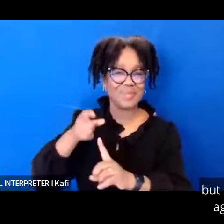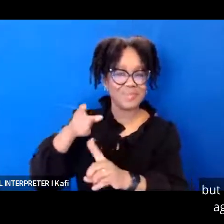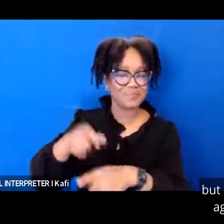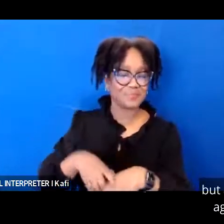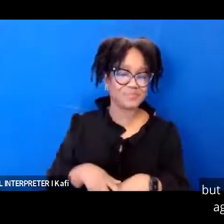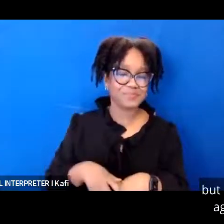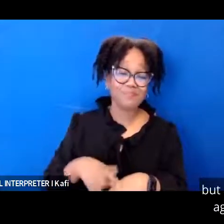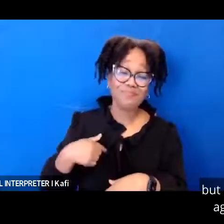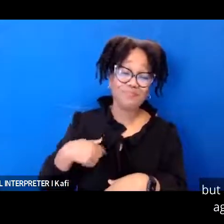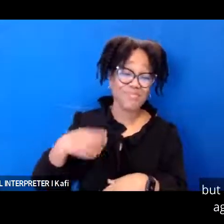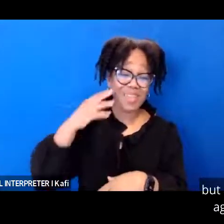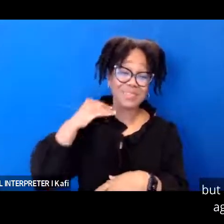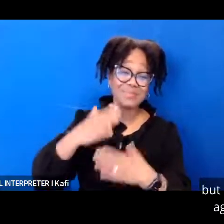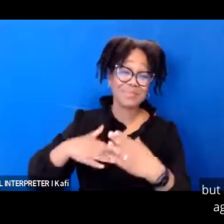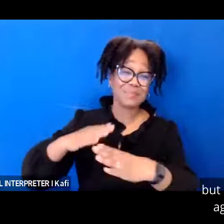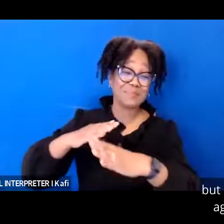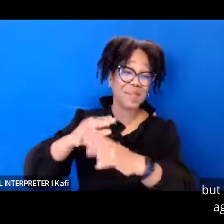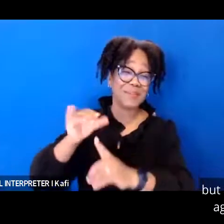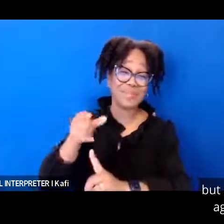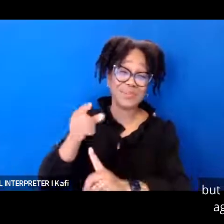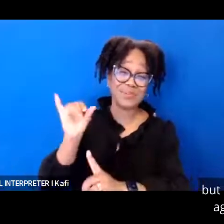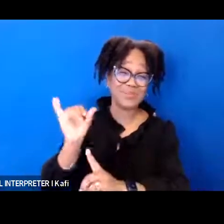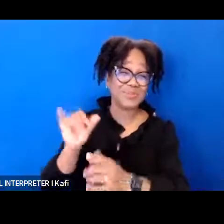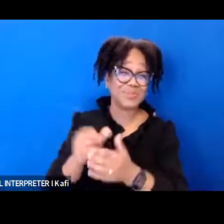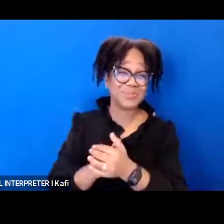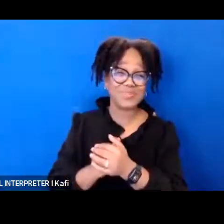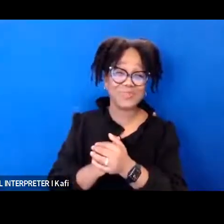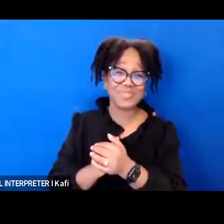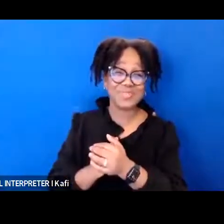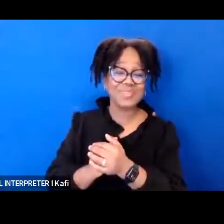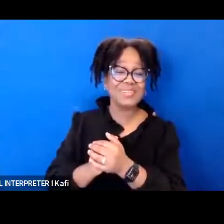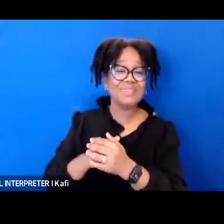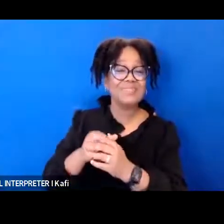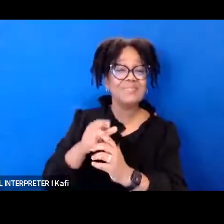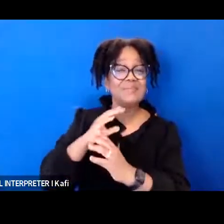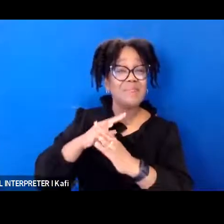systemic biases against disabled people